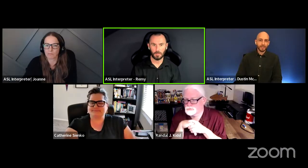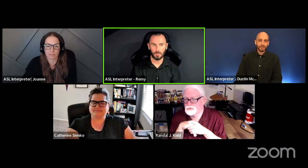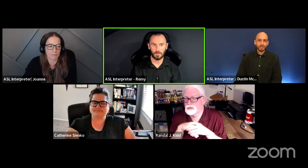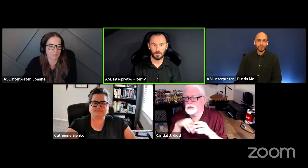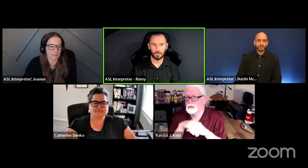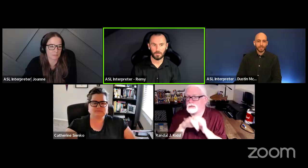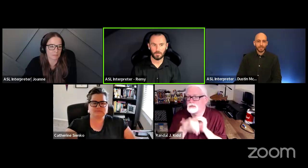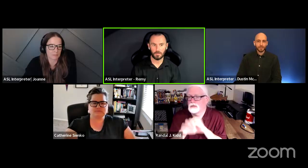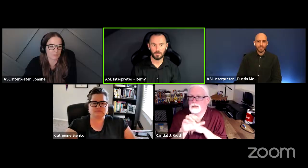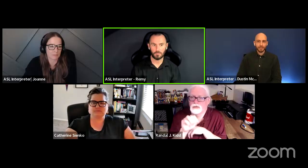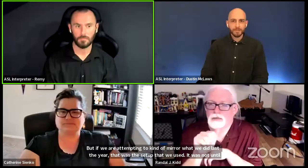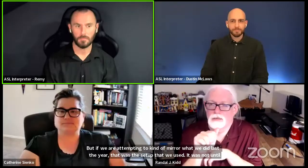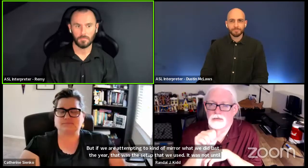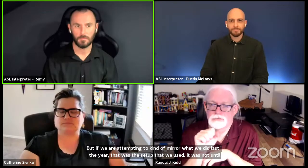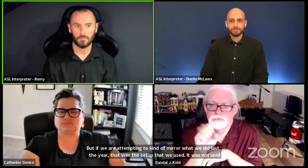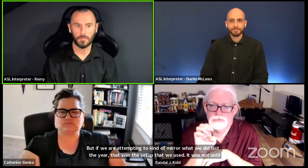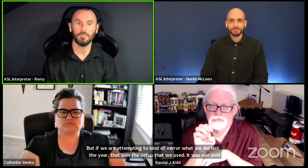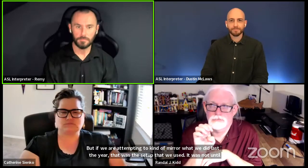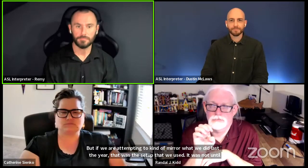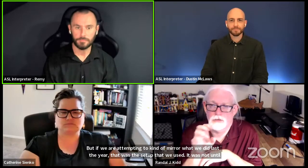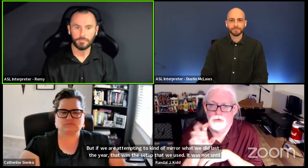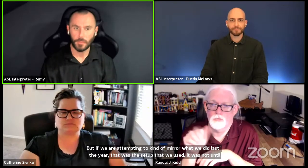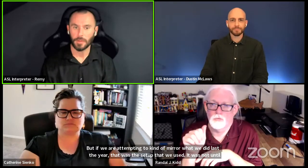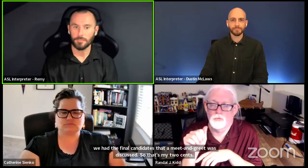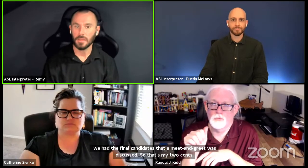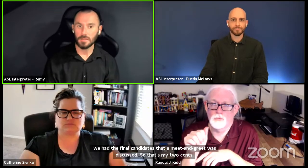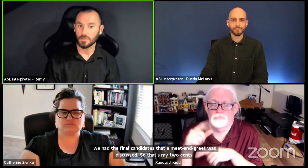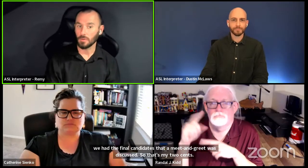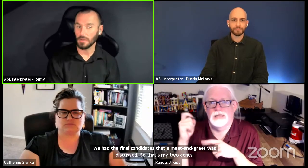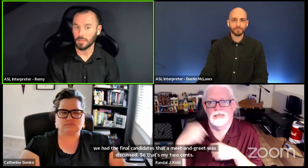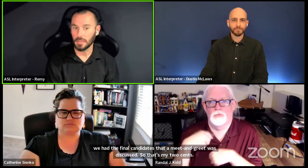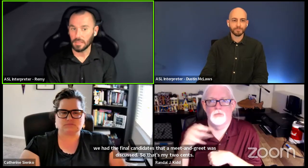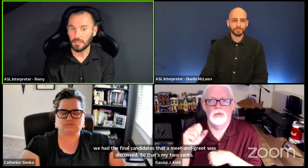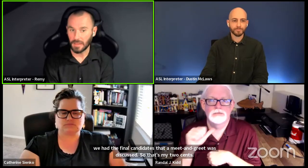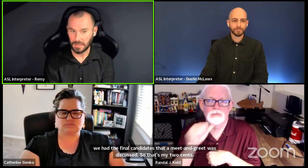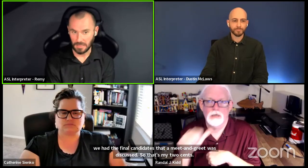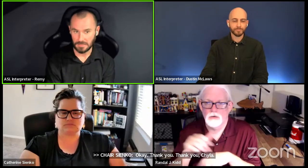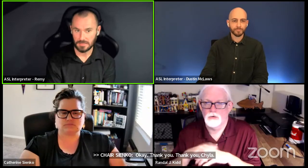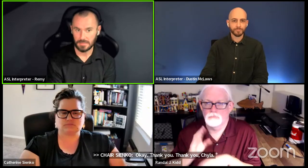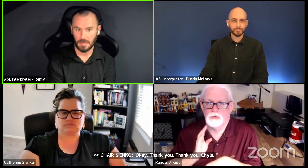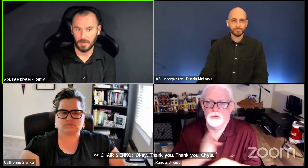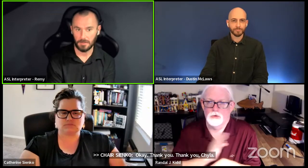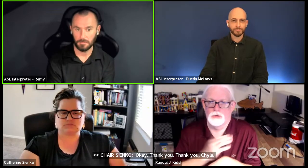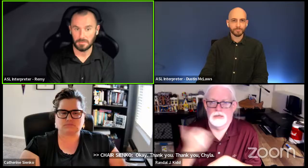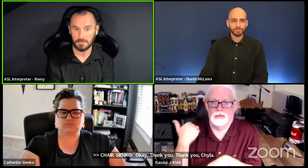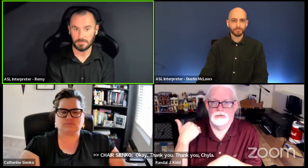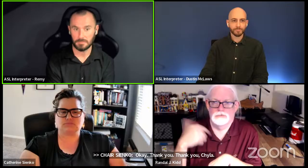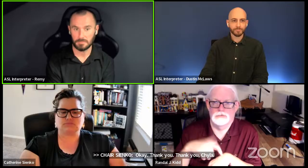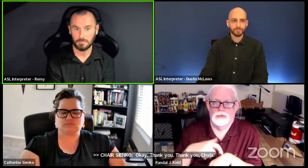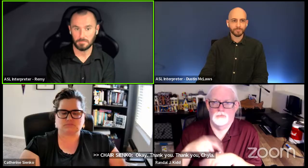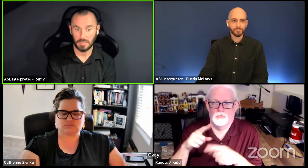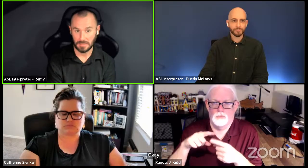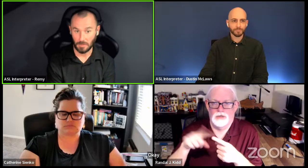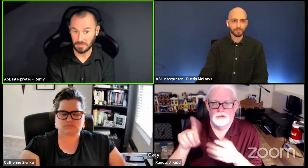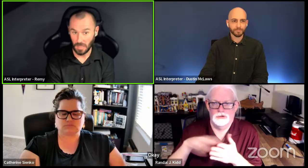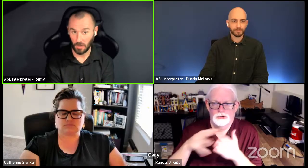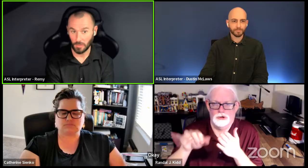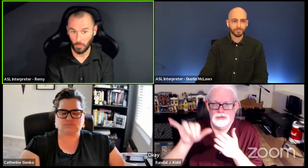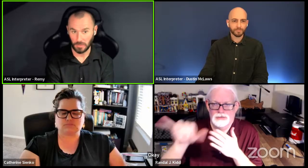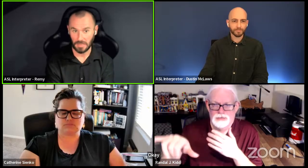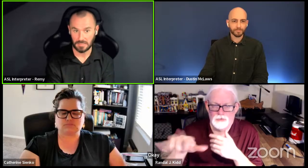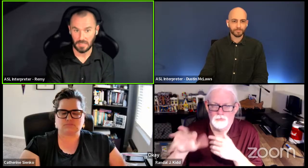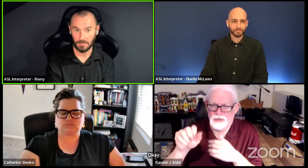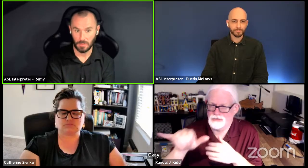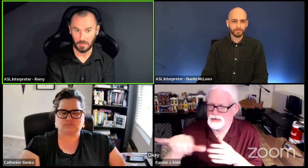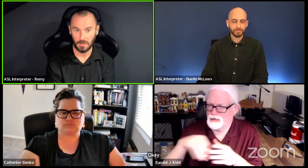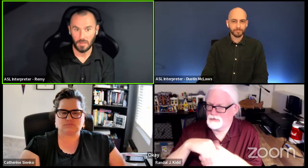Okay. Thank you, Kyla. Okay. So in that case, because I was not on